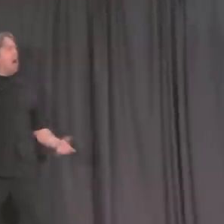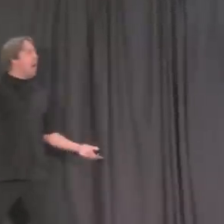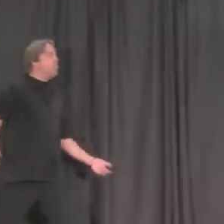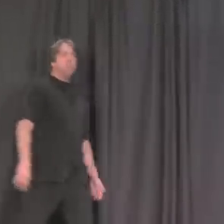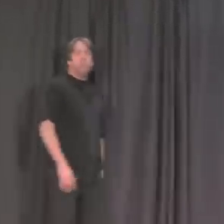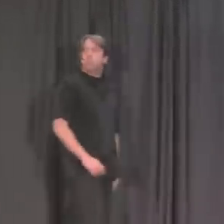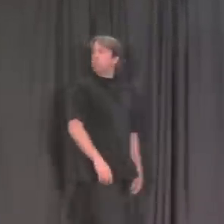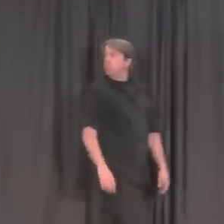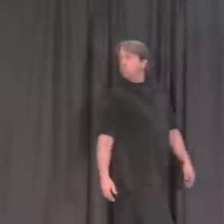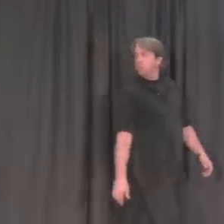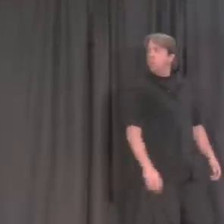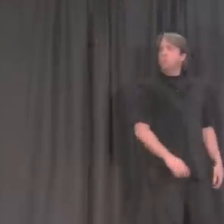Mom?